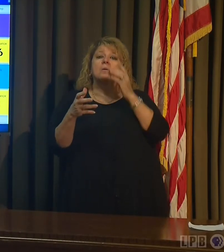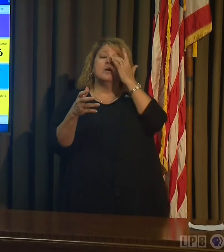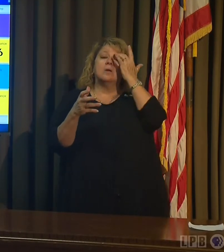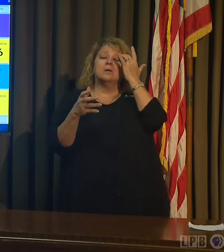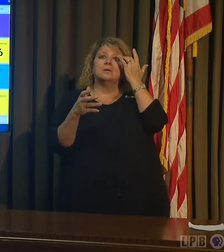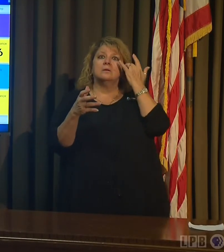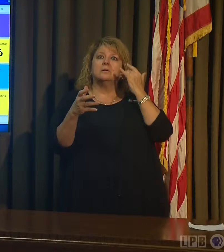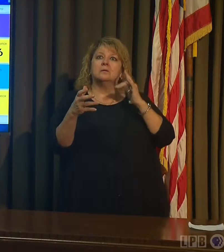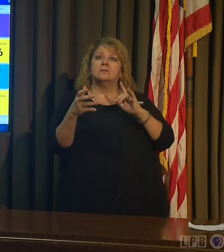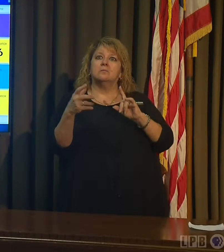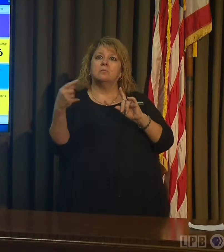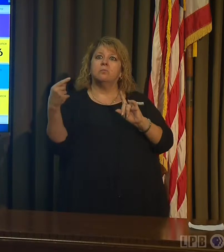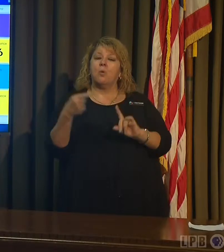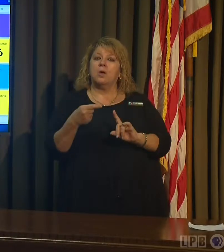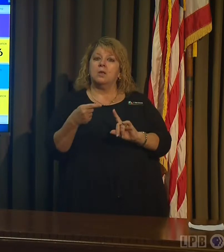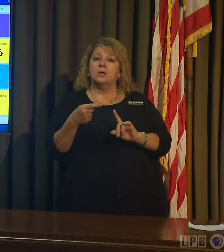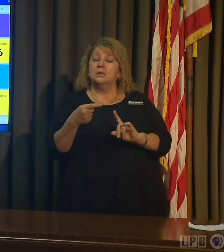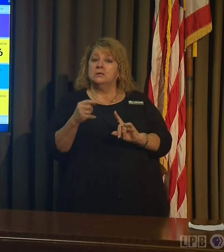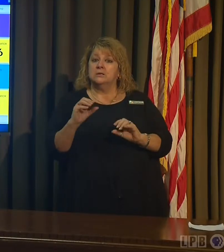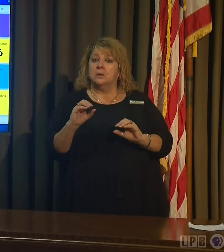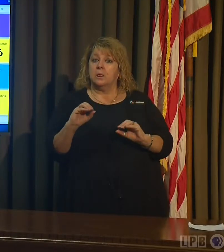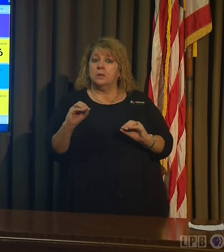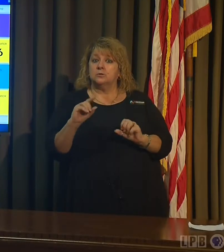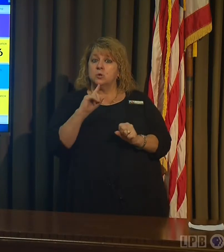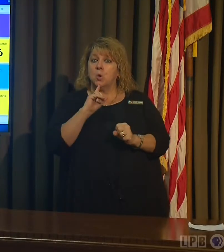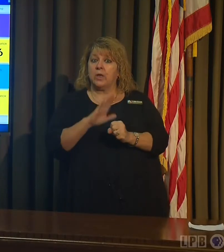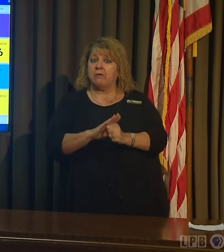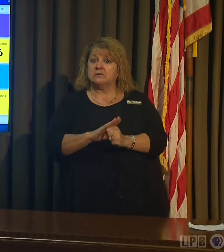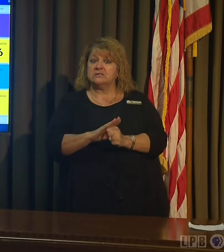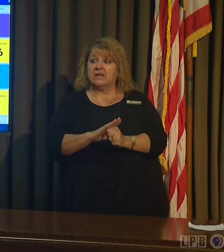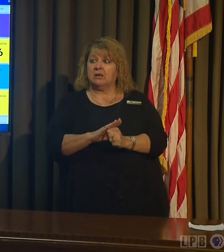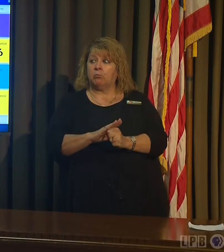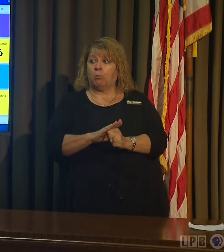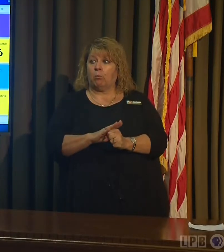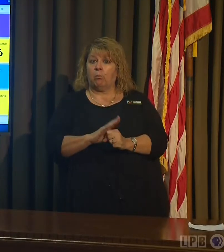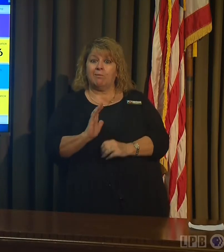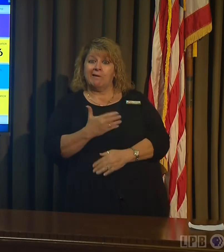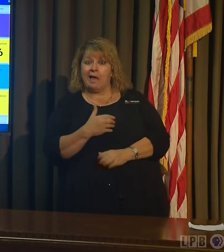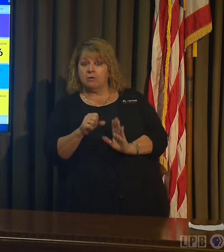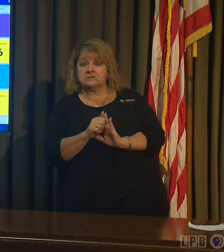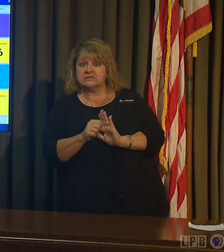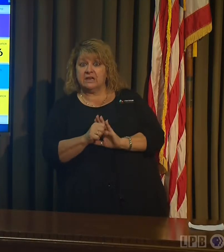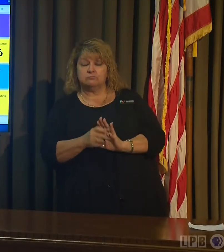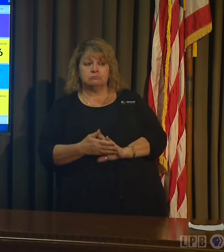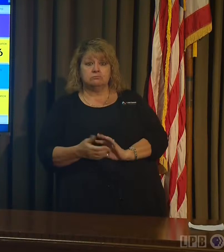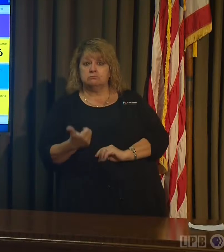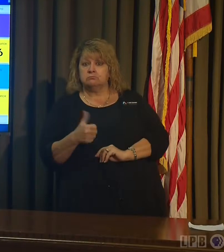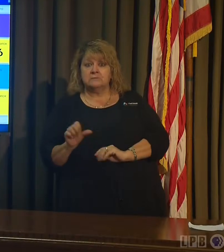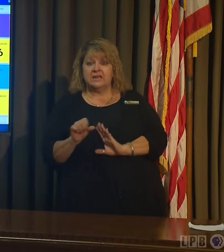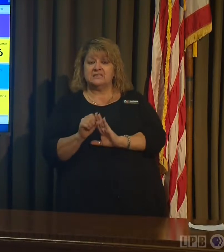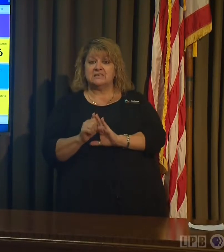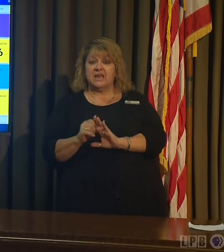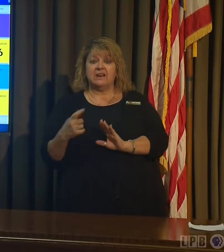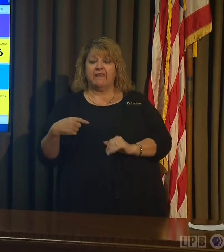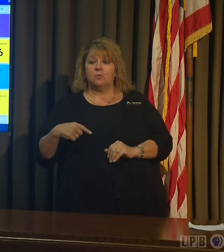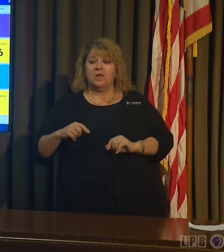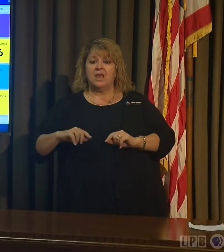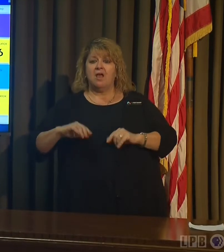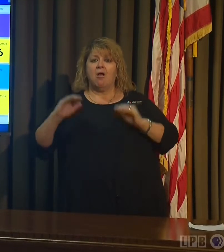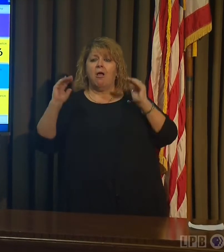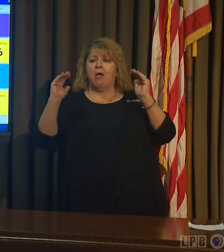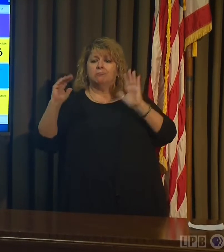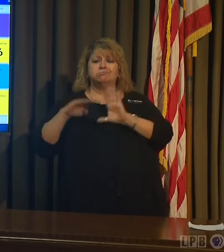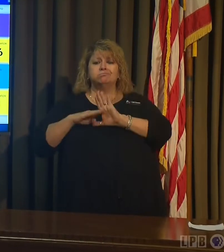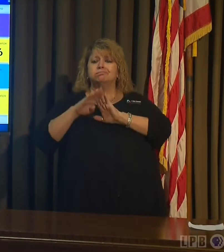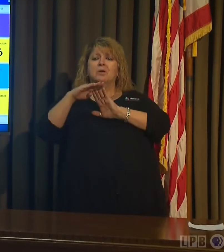no guarantee that our state or any other state or as a country that we don't go backwards. And that